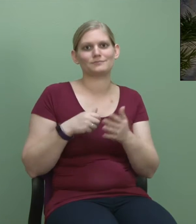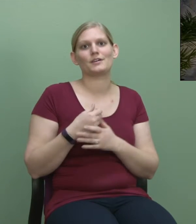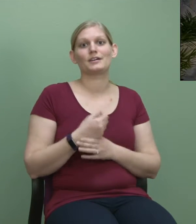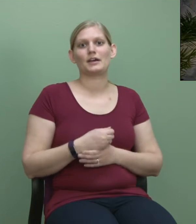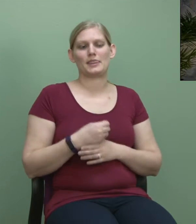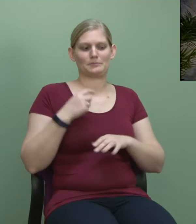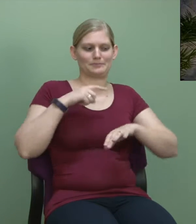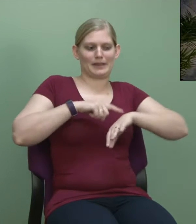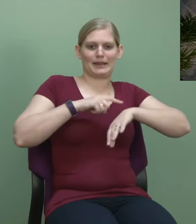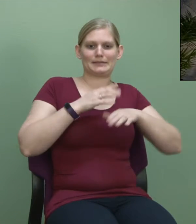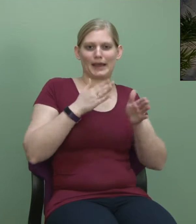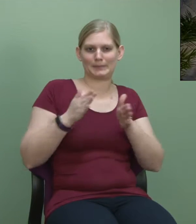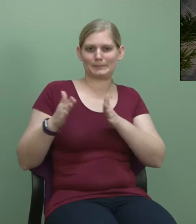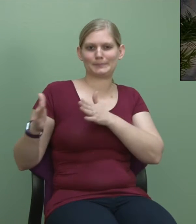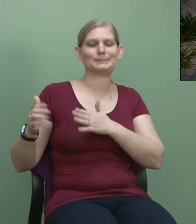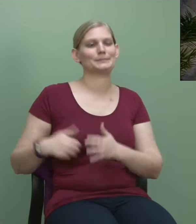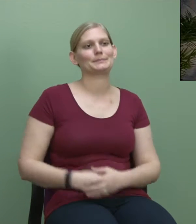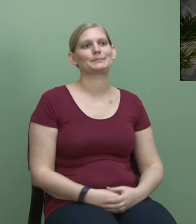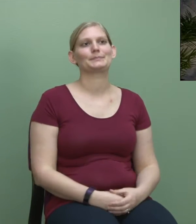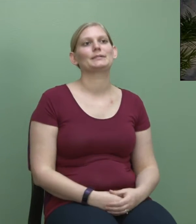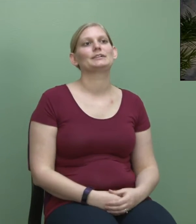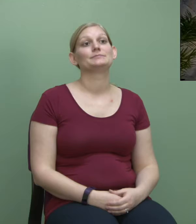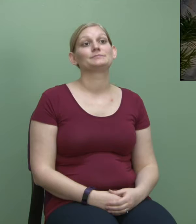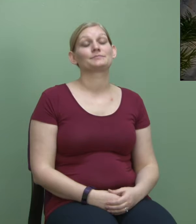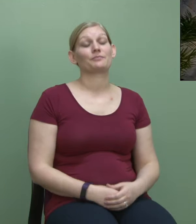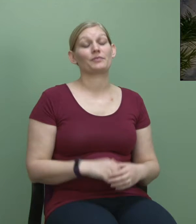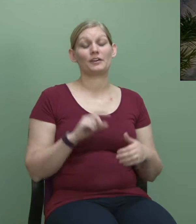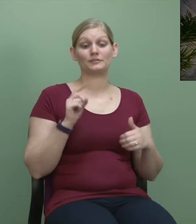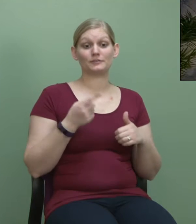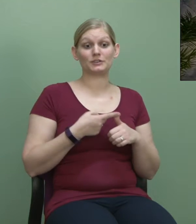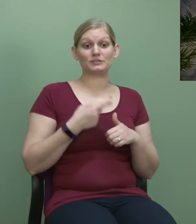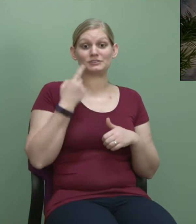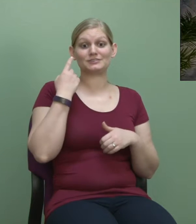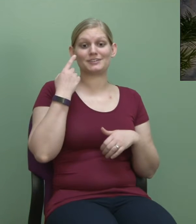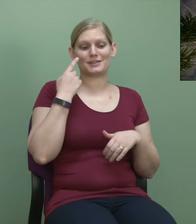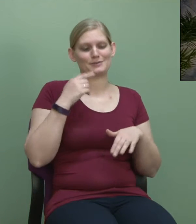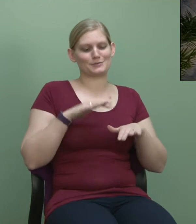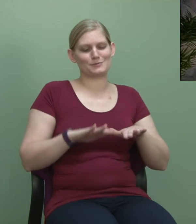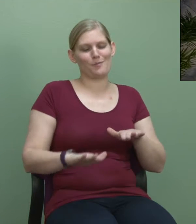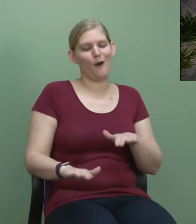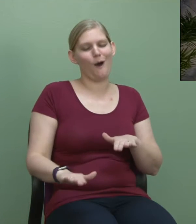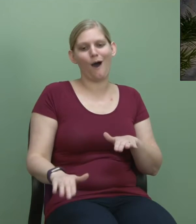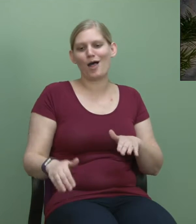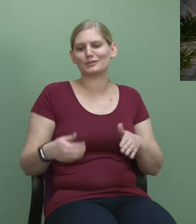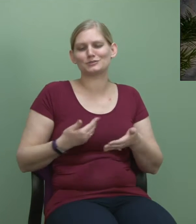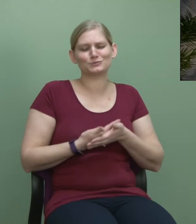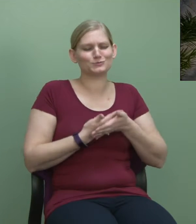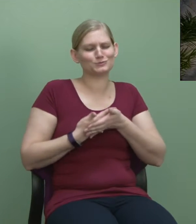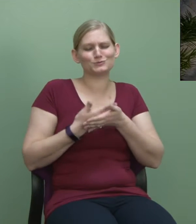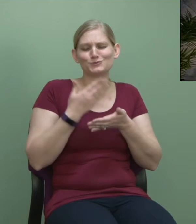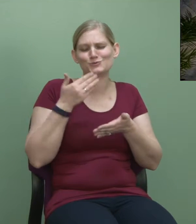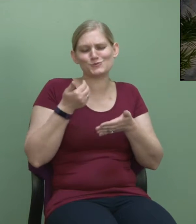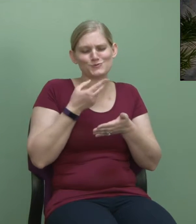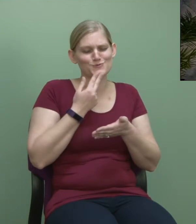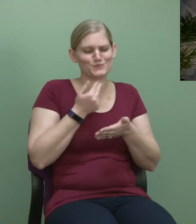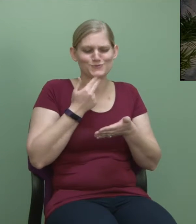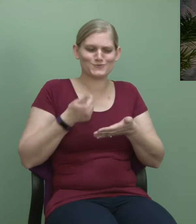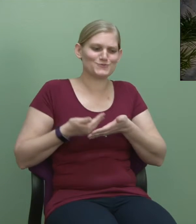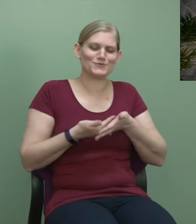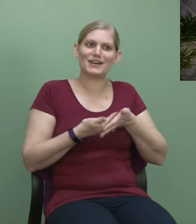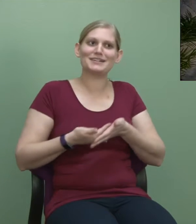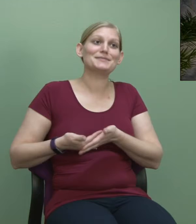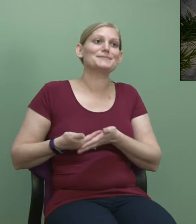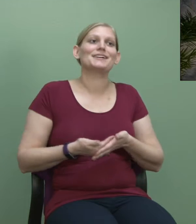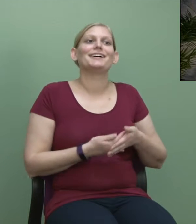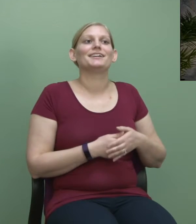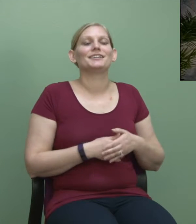them. First of all, when they are very small, just newborn babies, as we bring them